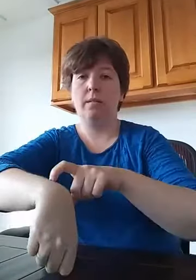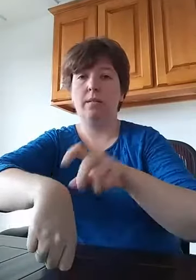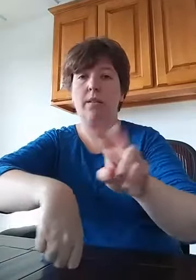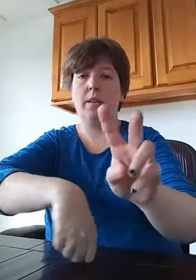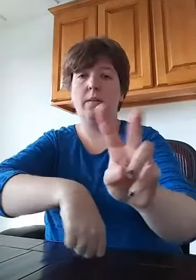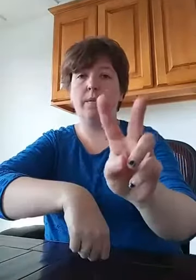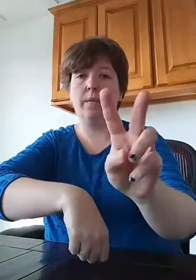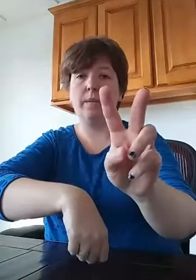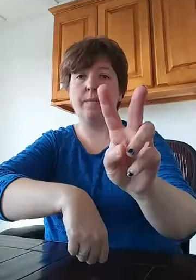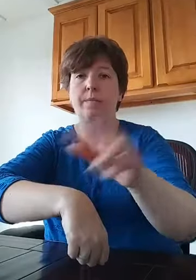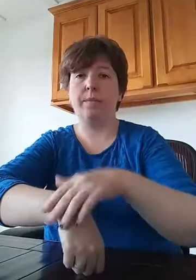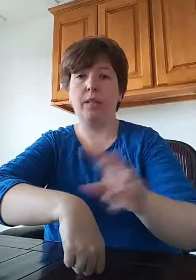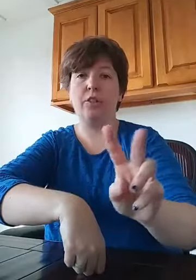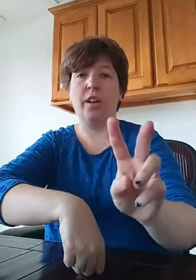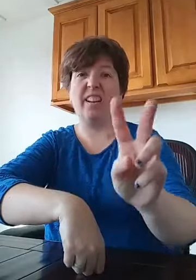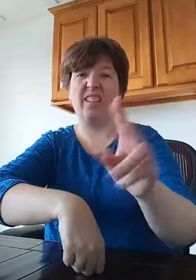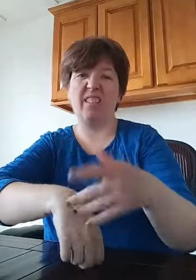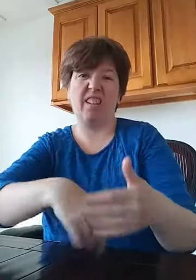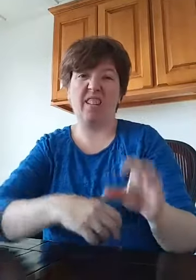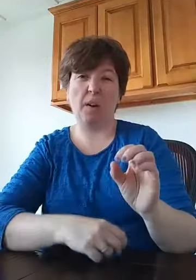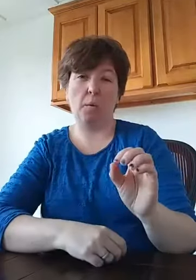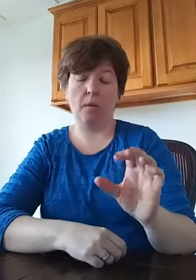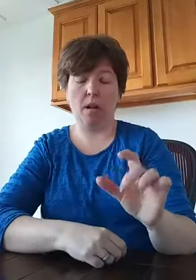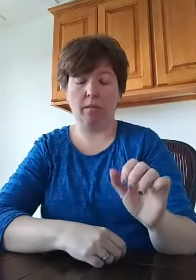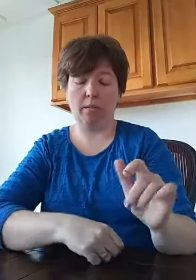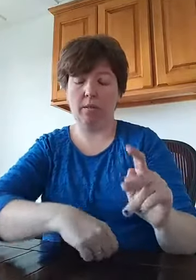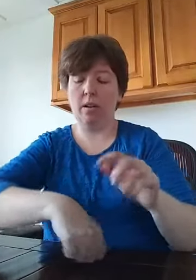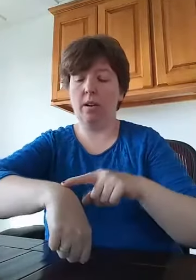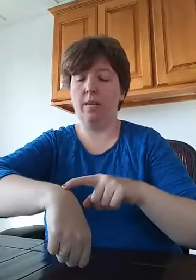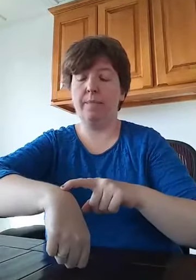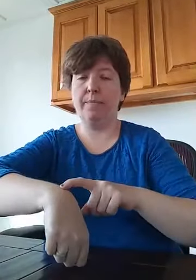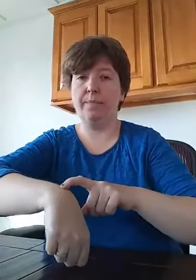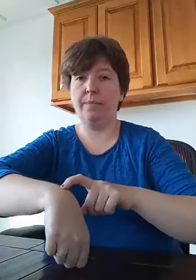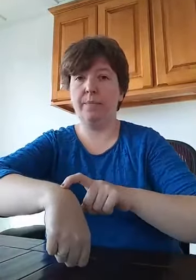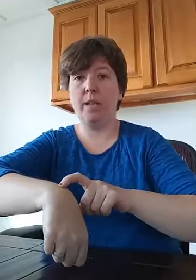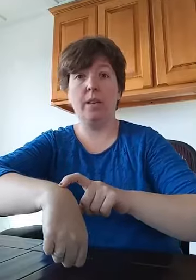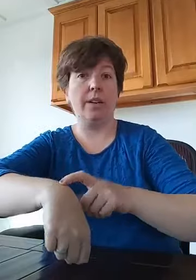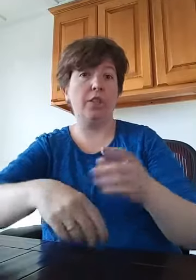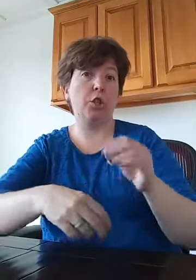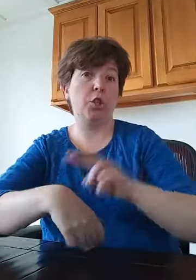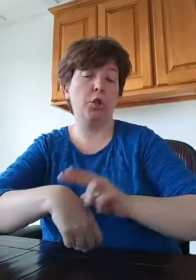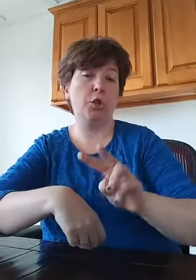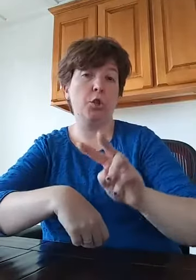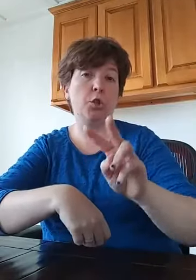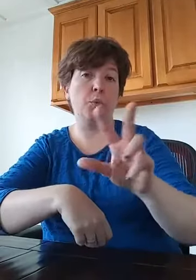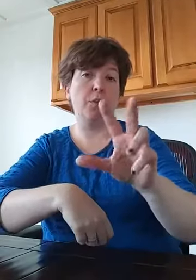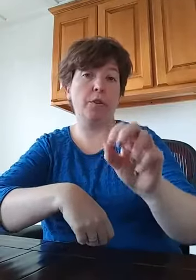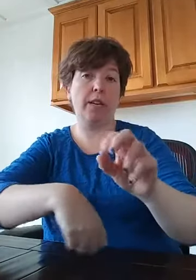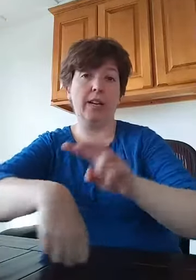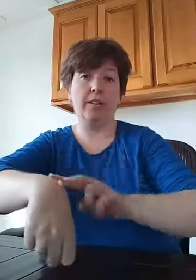So the shaking is kind of like o'clock. If it's 2:30, you